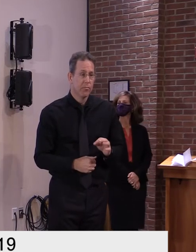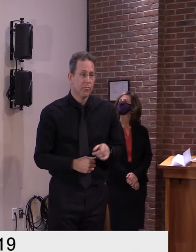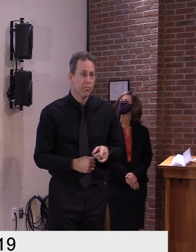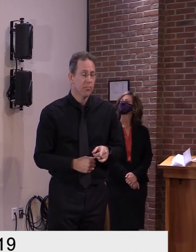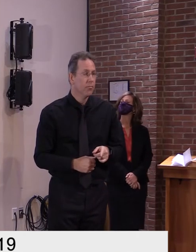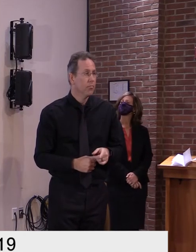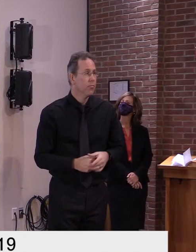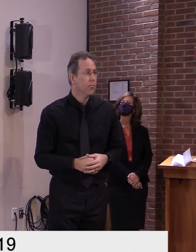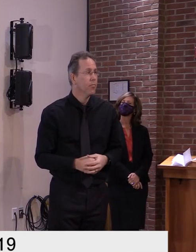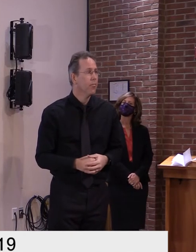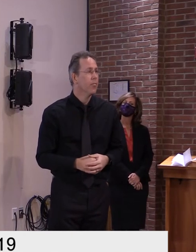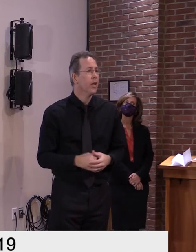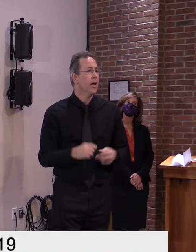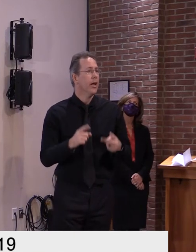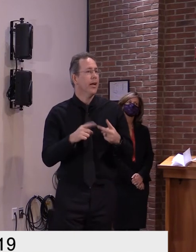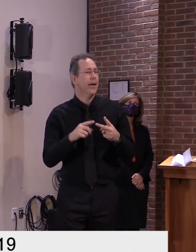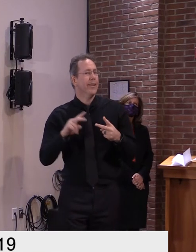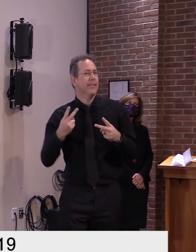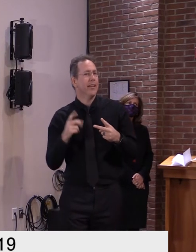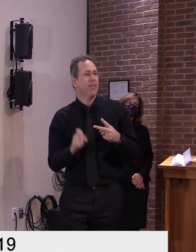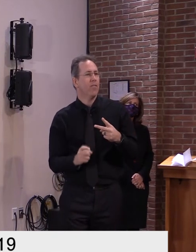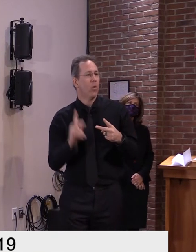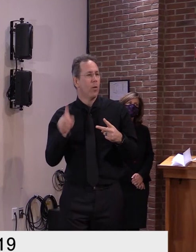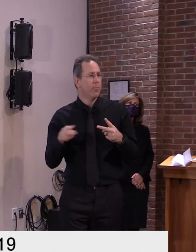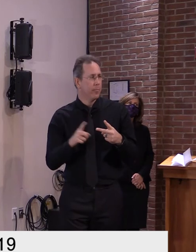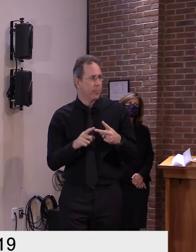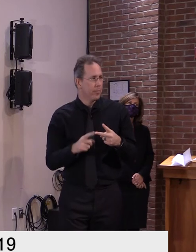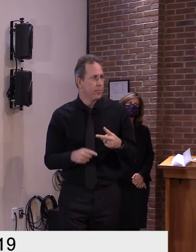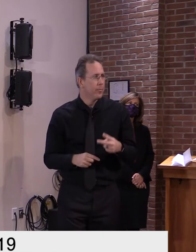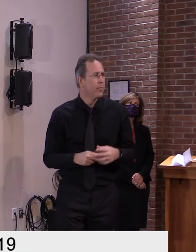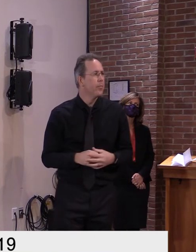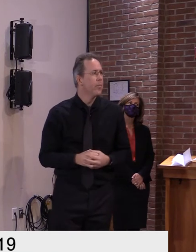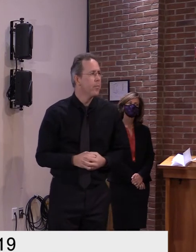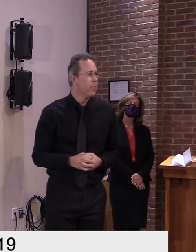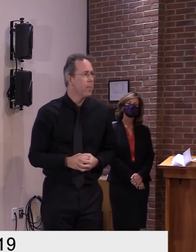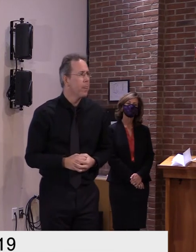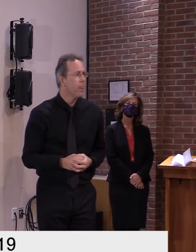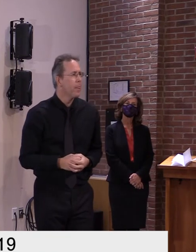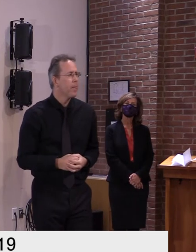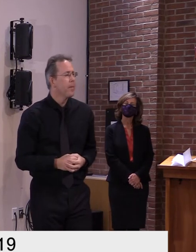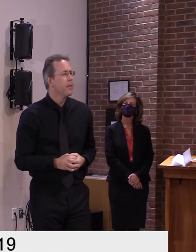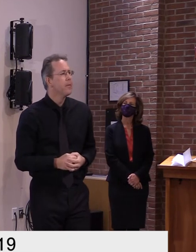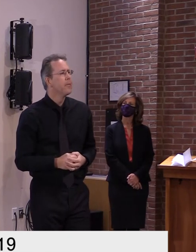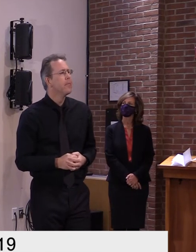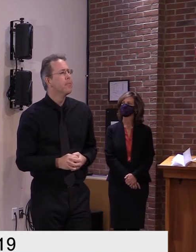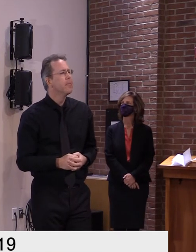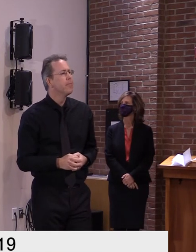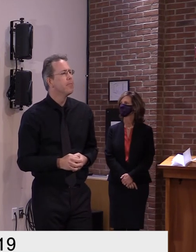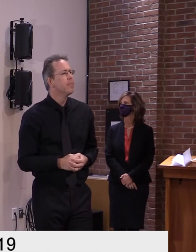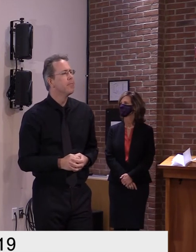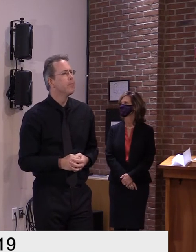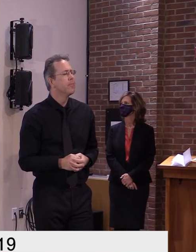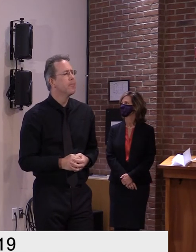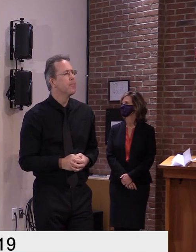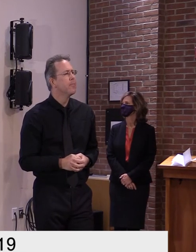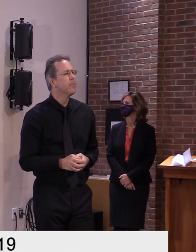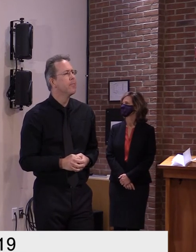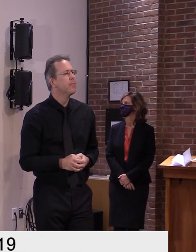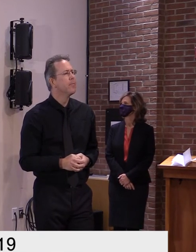Well, it isn't what you identify as. I mean, sure. Even though that's, I'm like half old Yankee, if